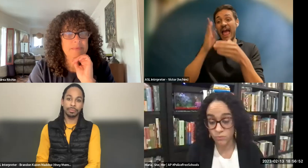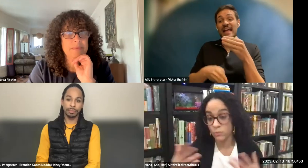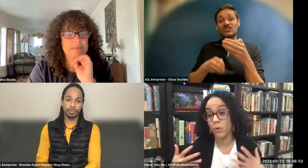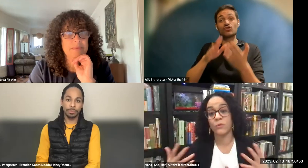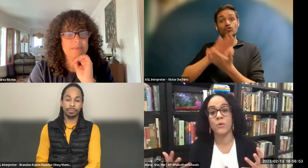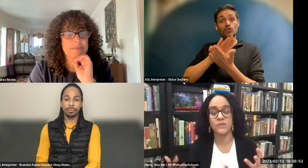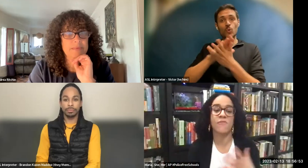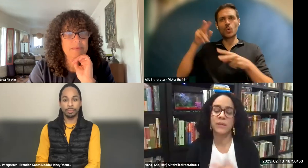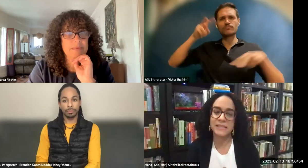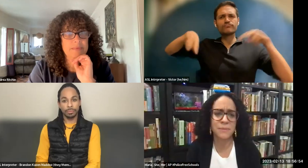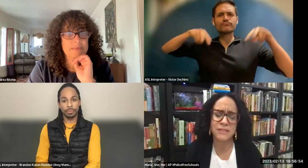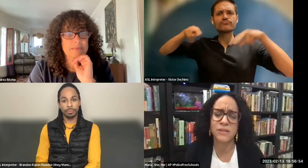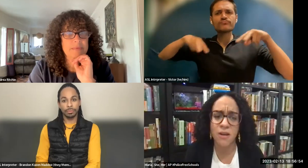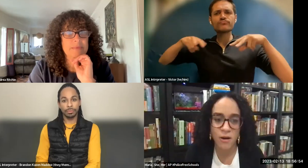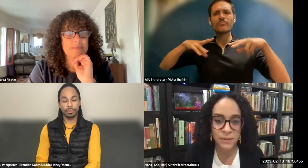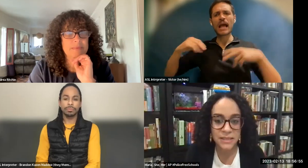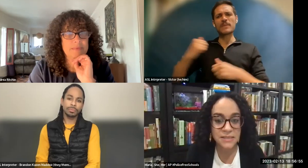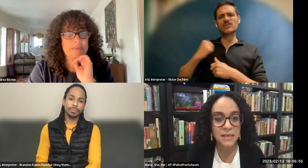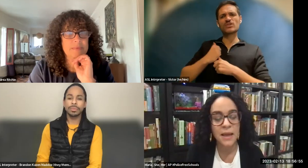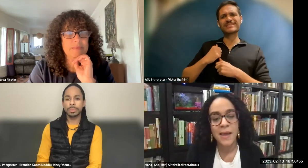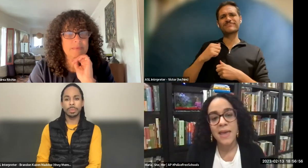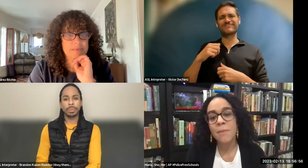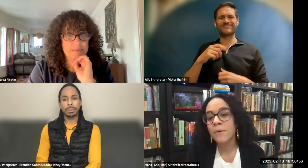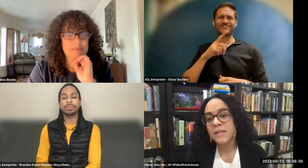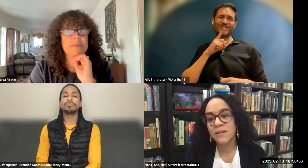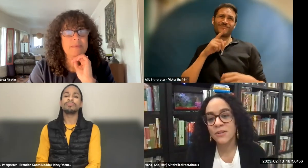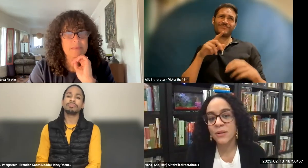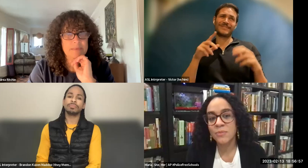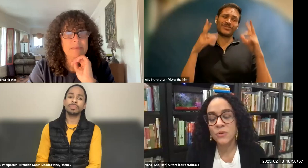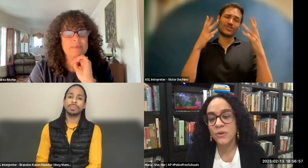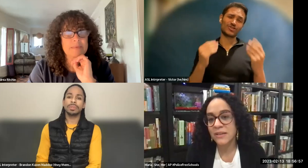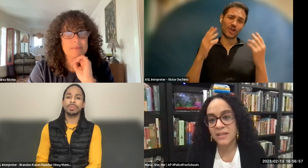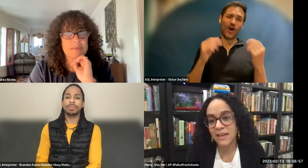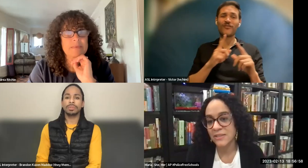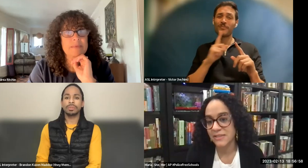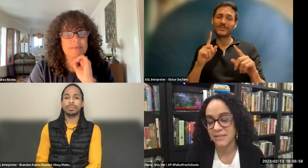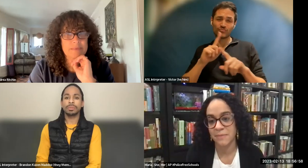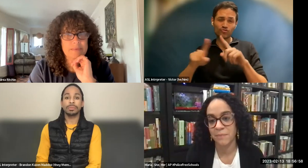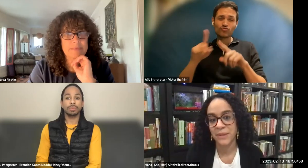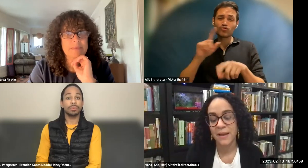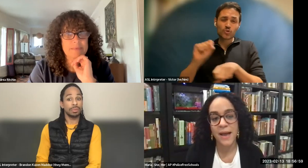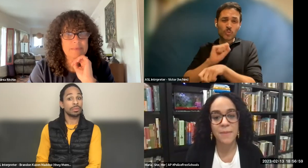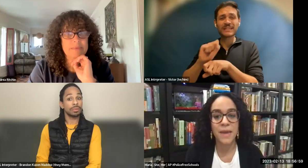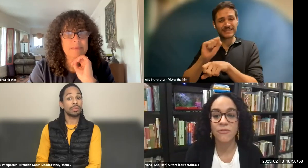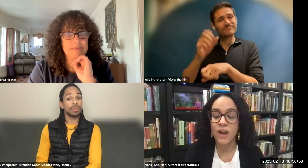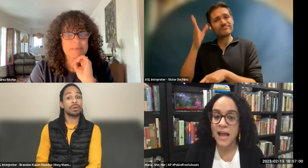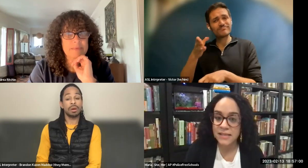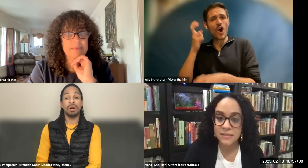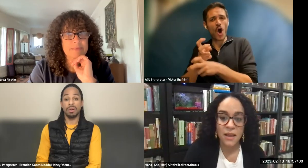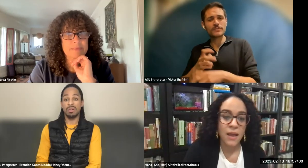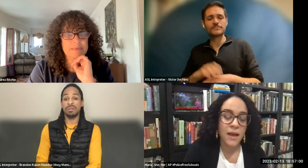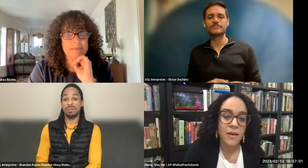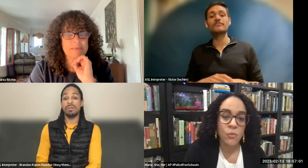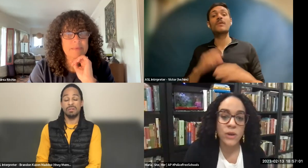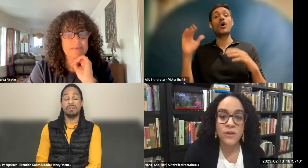of quote unquote soft policing, but it's really hard policing, and building a new liberatory education system. And for